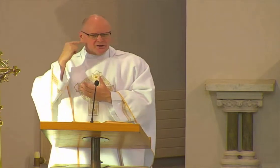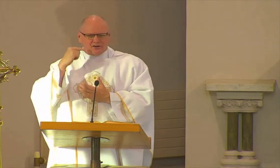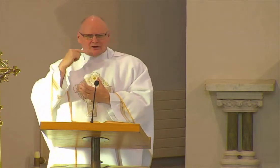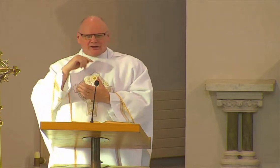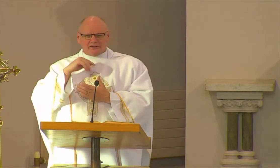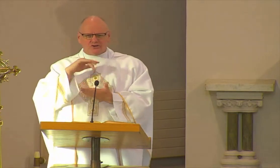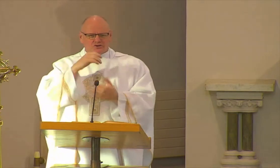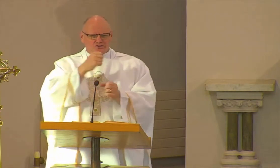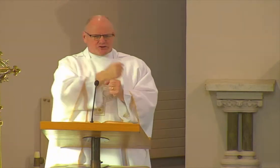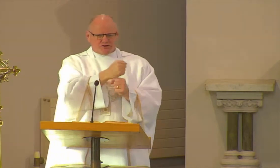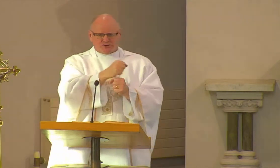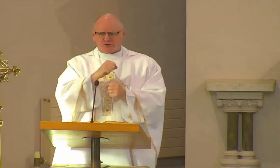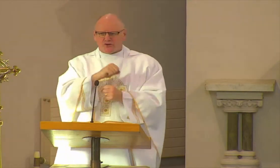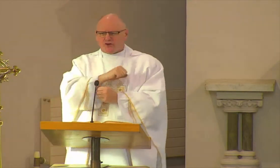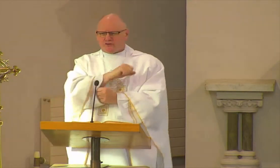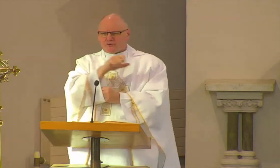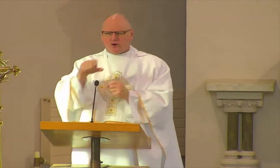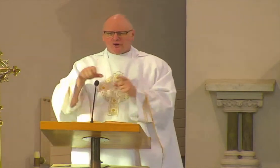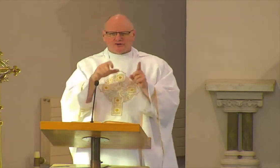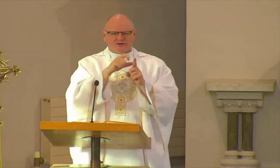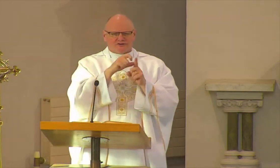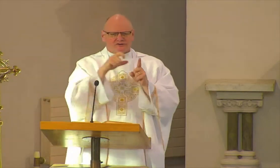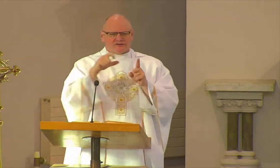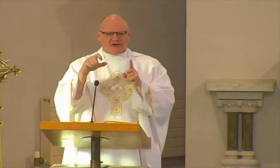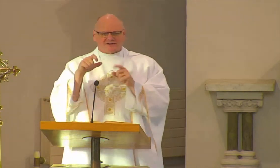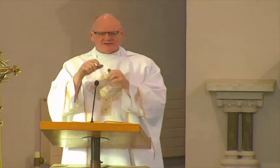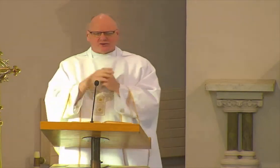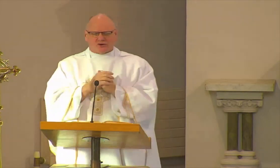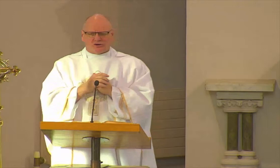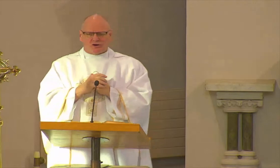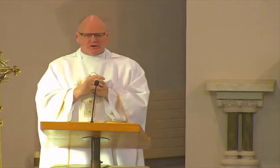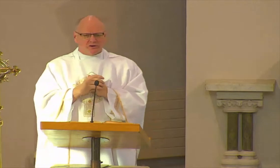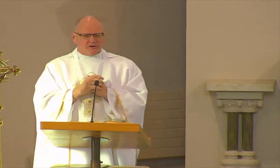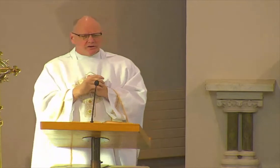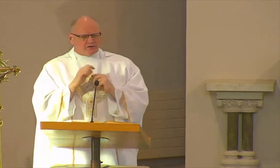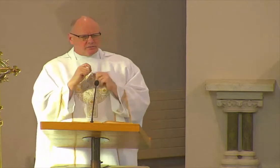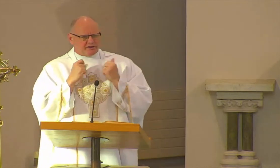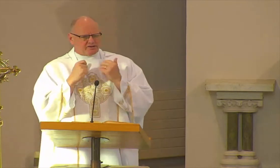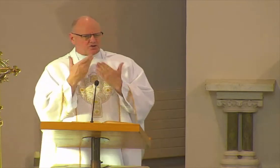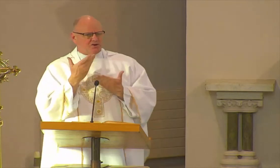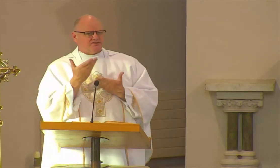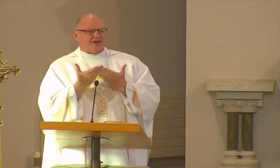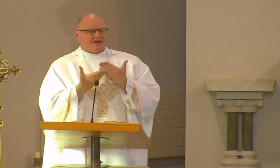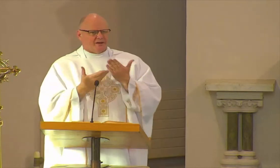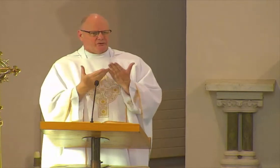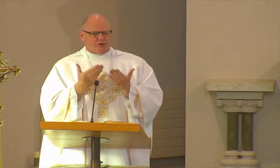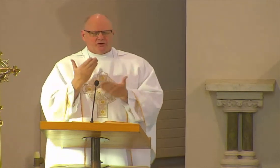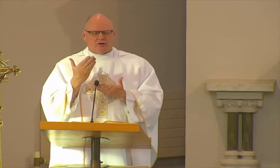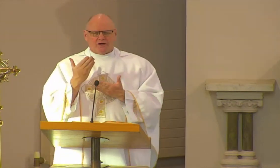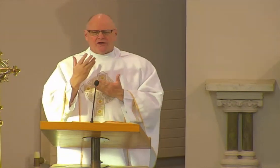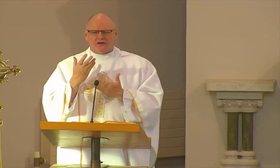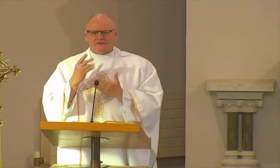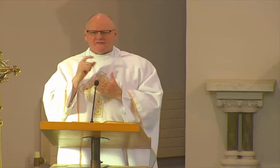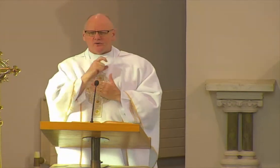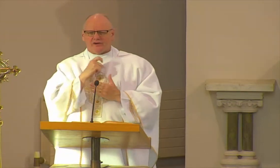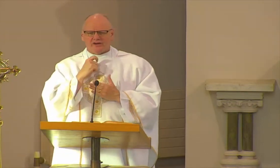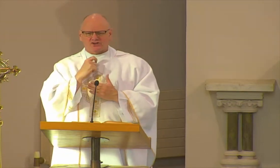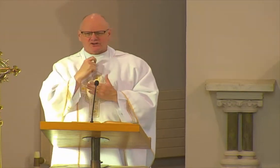In churches throughout our Diocese of Down and Connor, the priests are telling their vocation